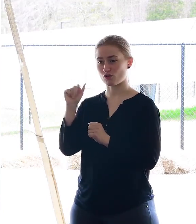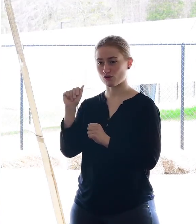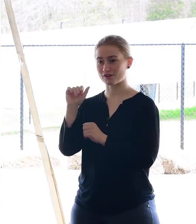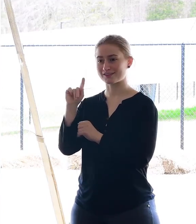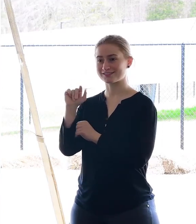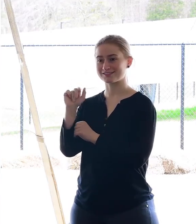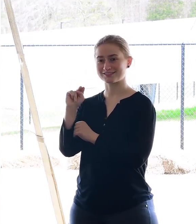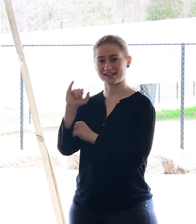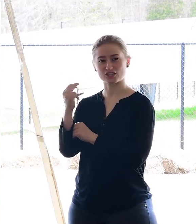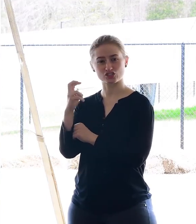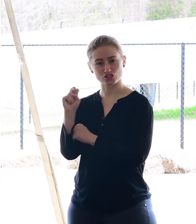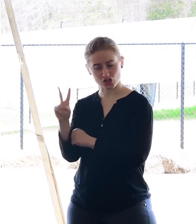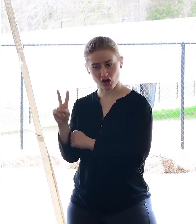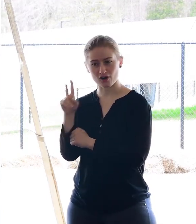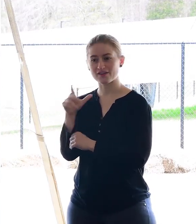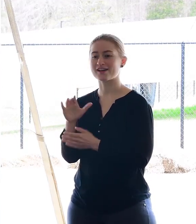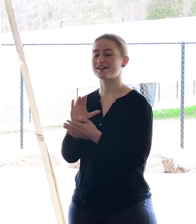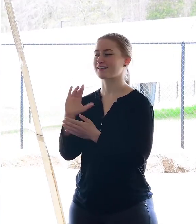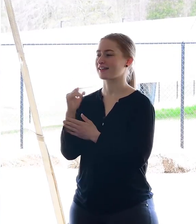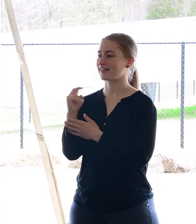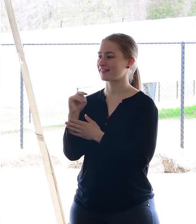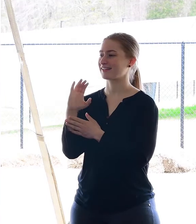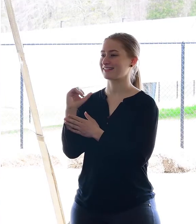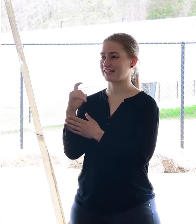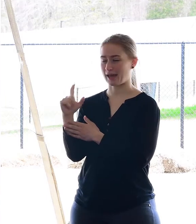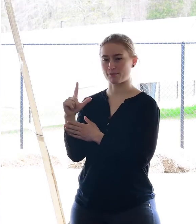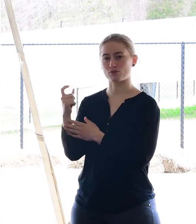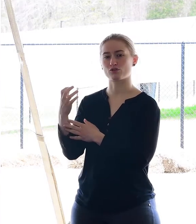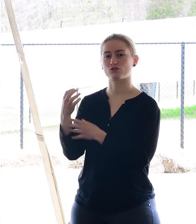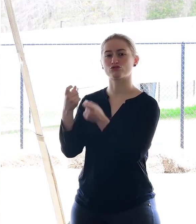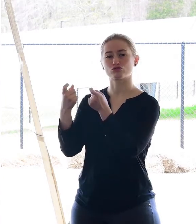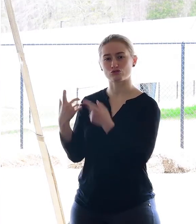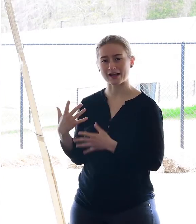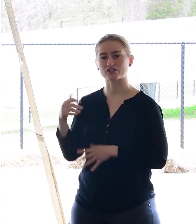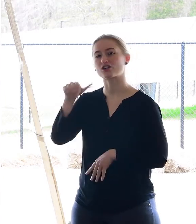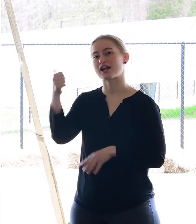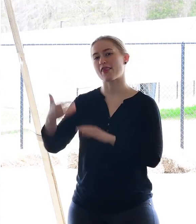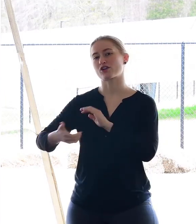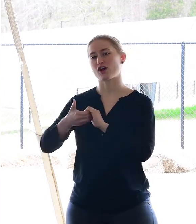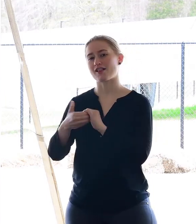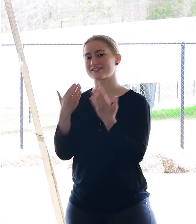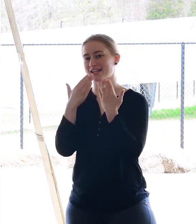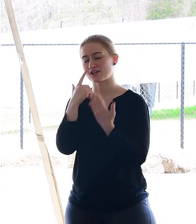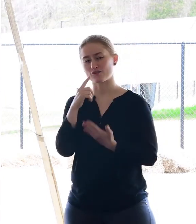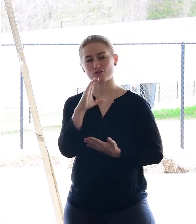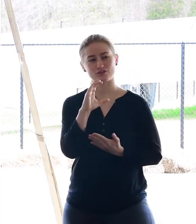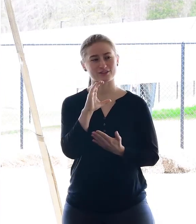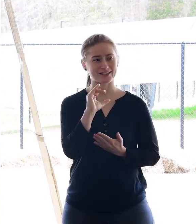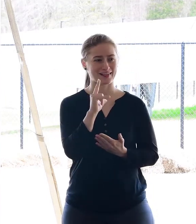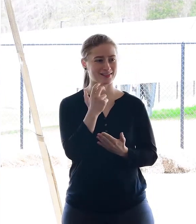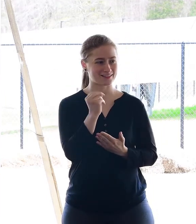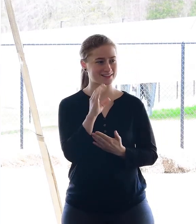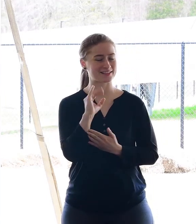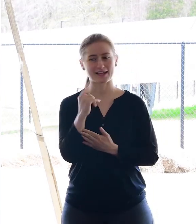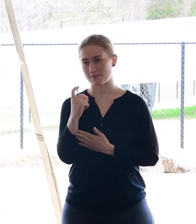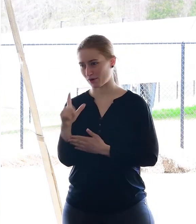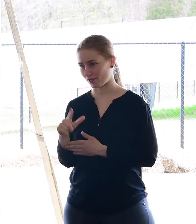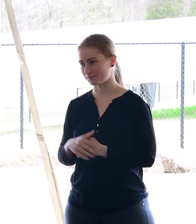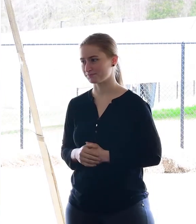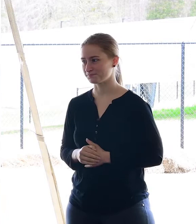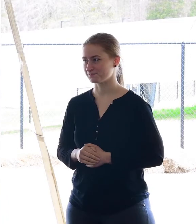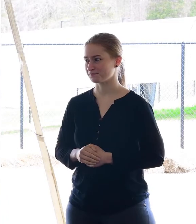the Clean Capital Director of Acquisition, is here, as well as other colleagues. Thank you to Clean Capital.